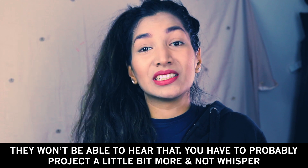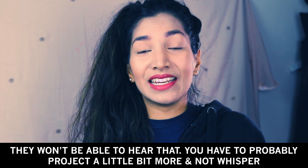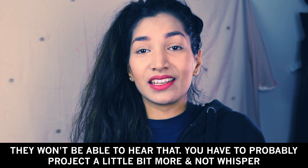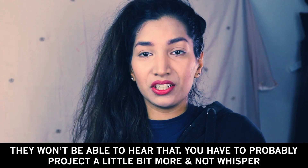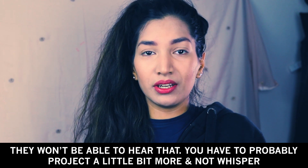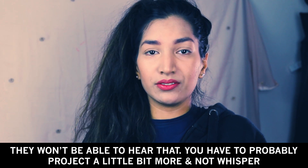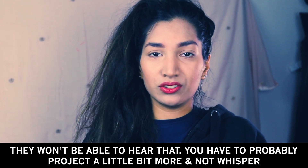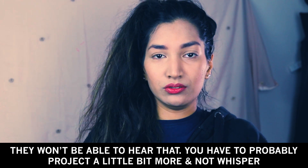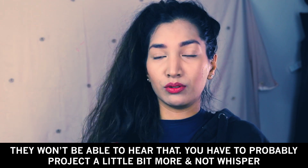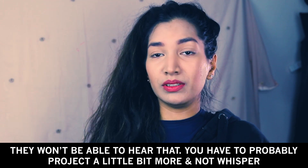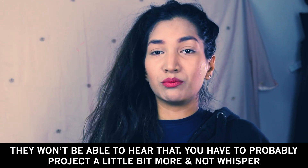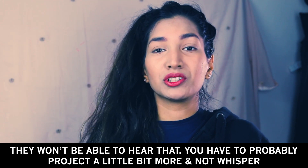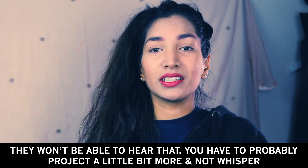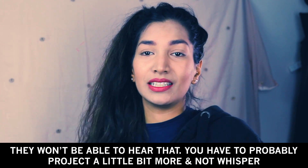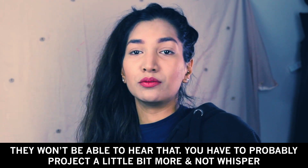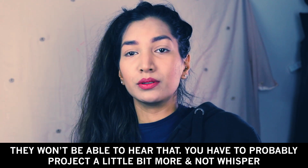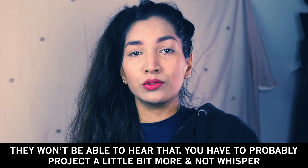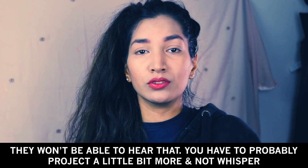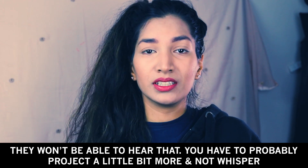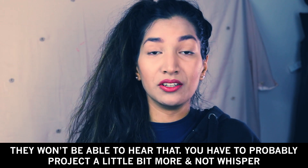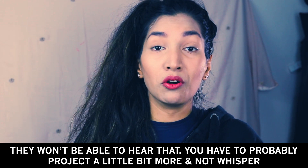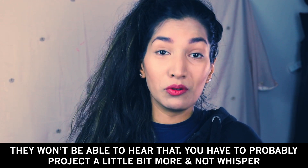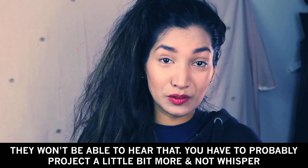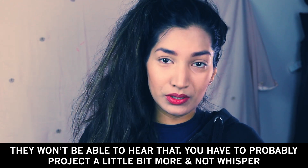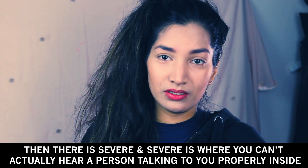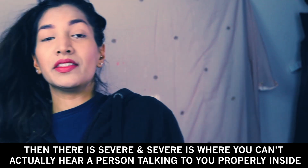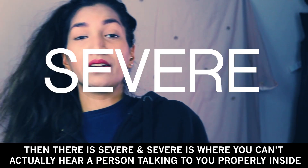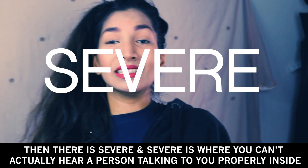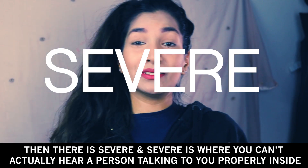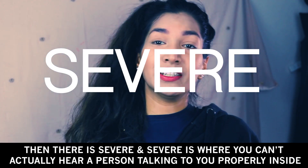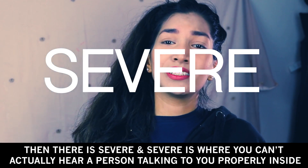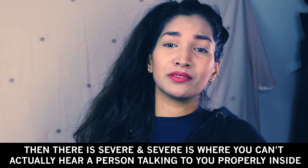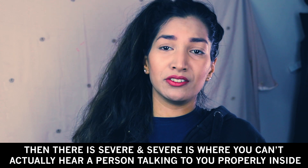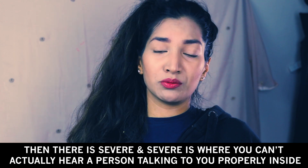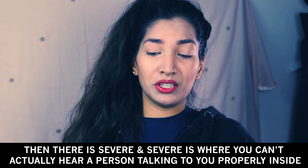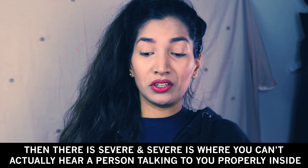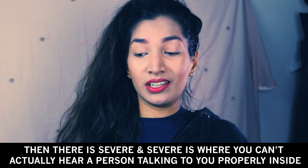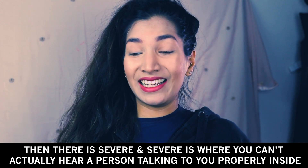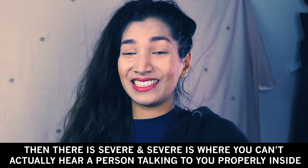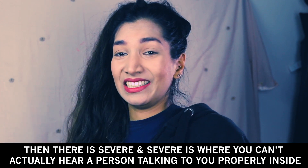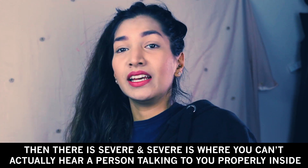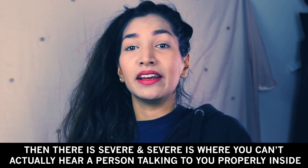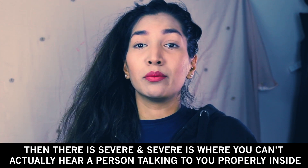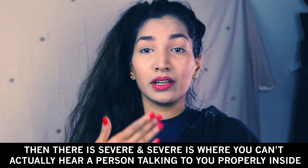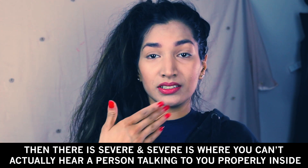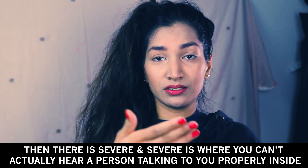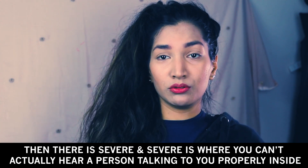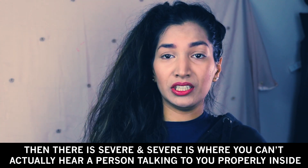hear that. You have to probably project a little bit more and not whisper. Then there is severe, and severe is when you can't actually hear a person talking